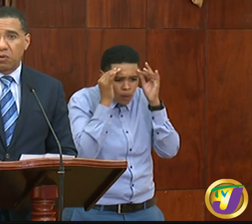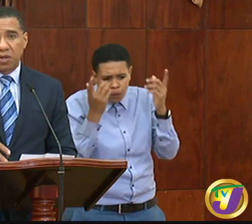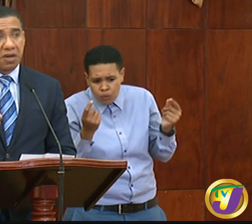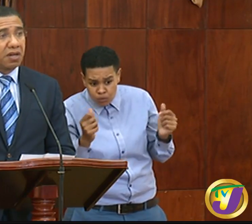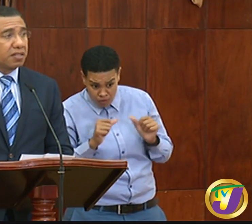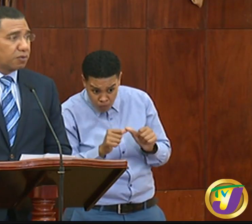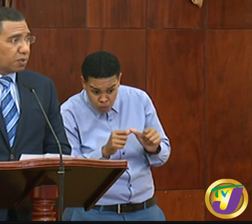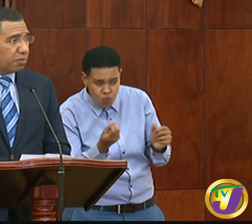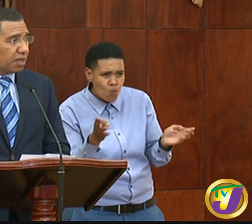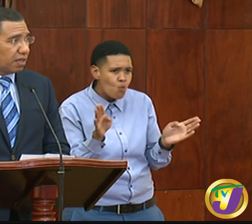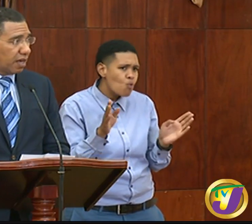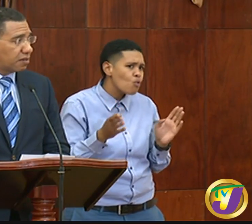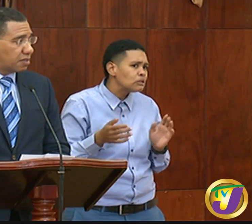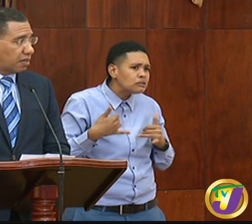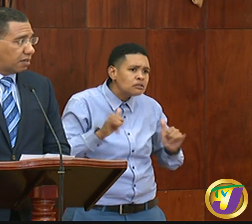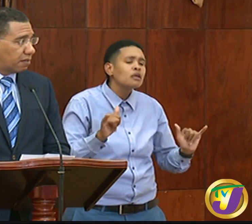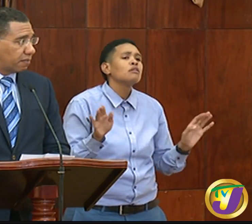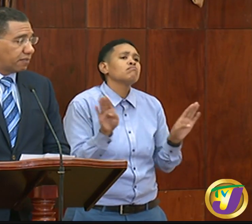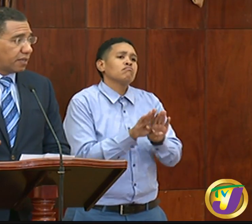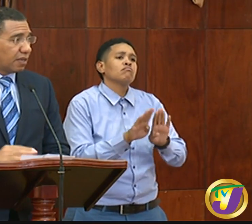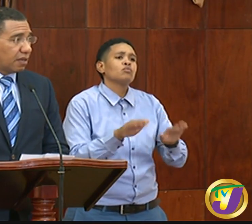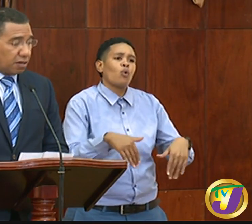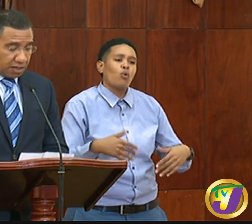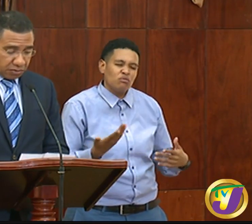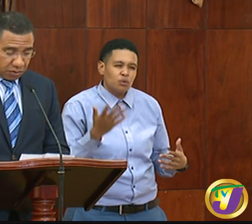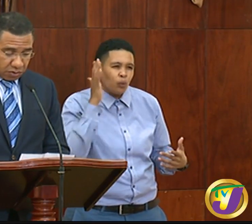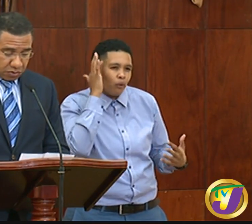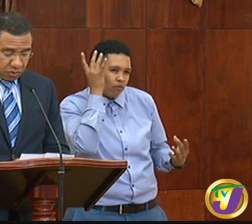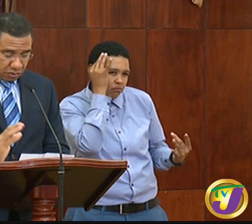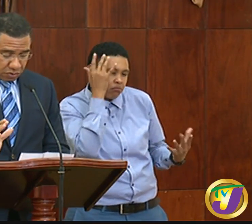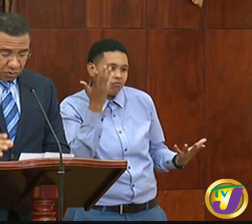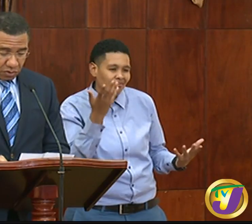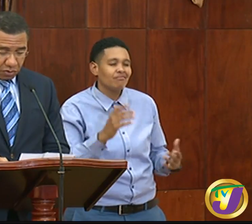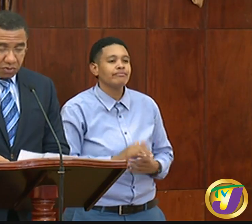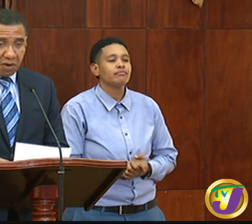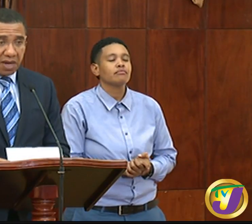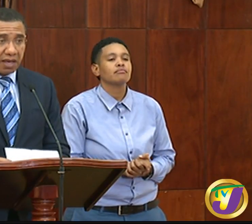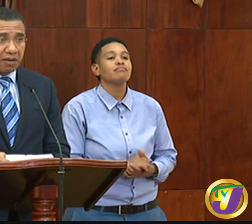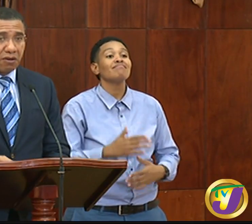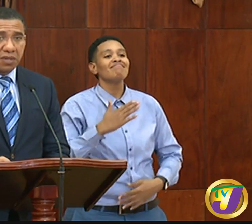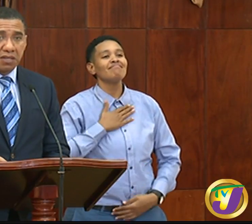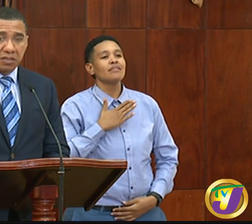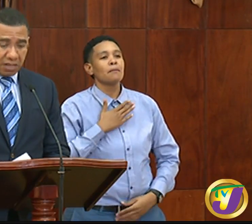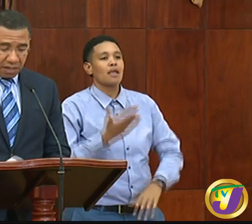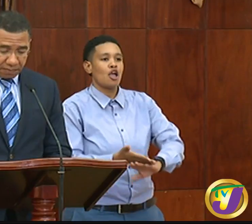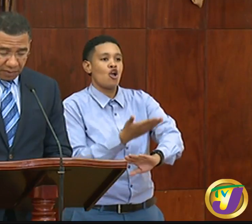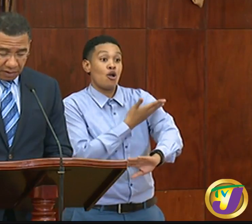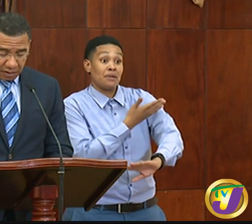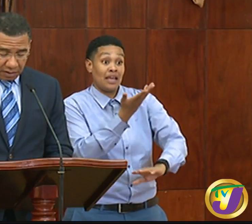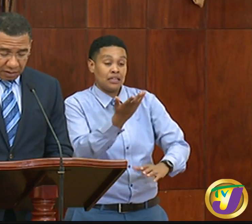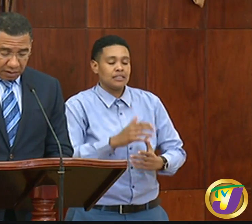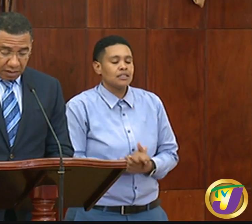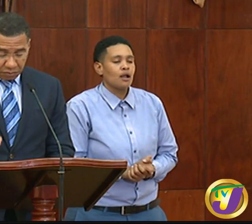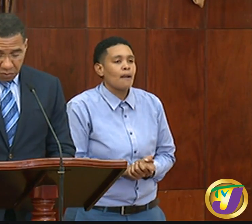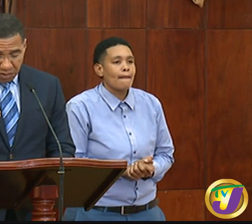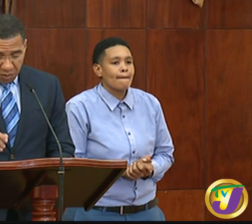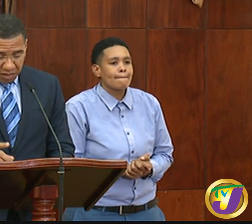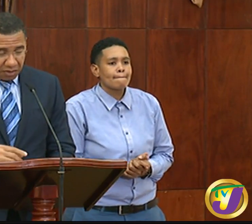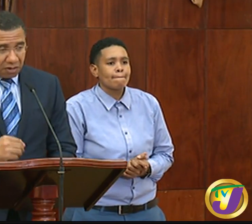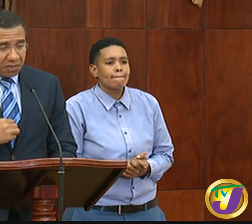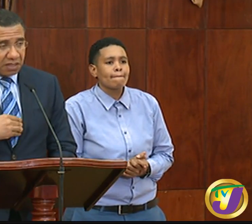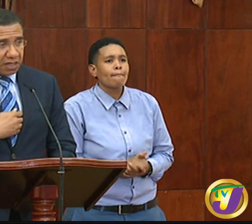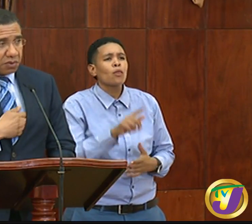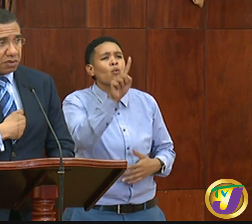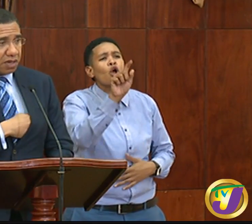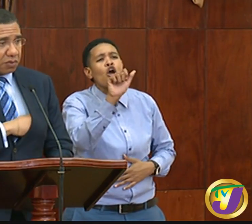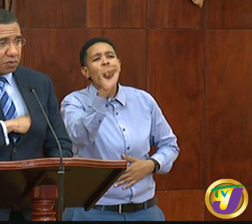10 whether or not it will be extended. All right, so those are my updates. One